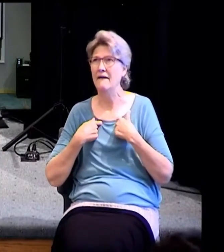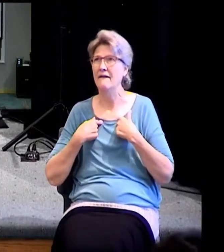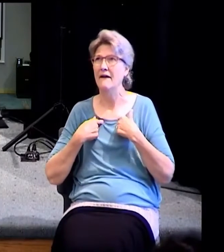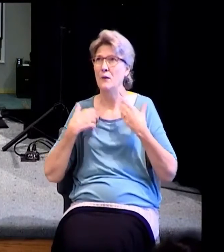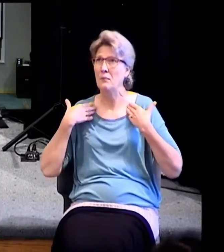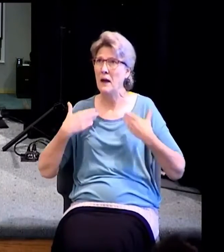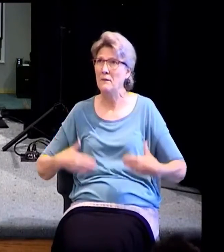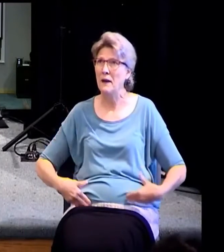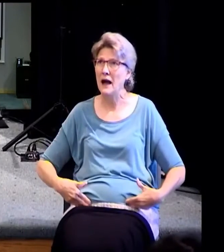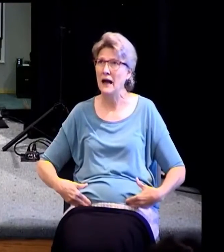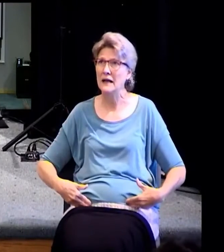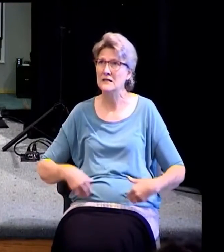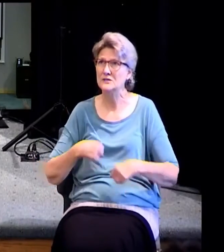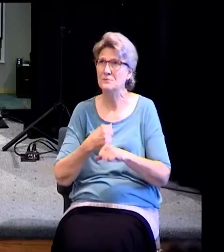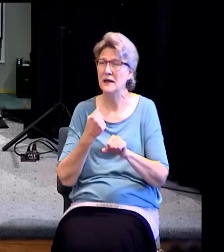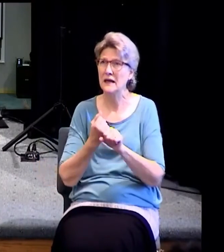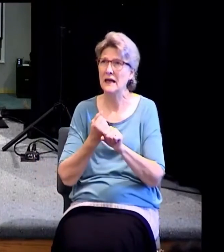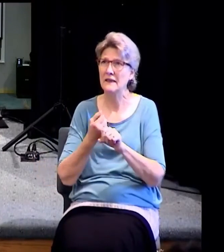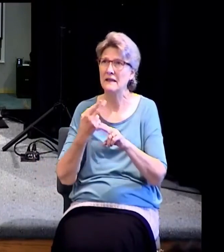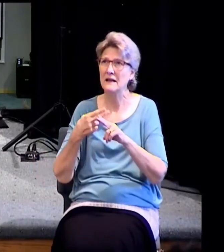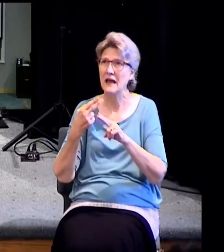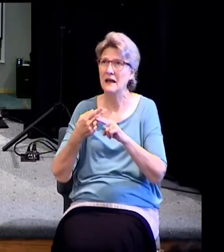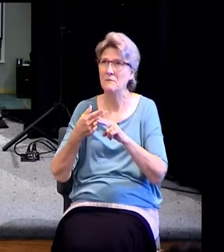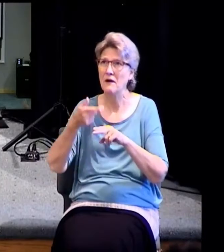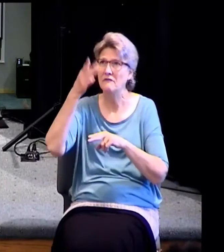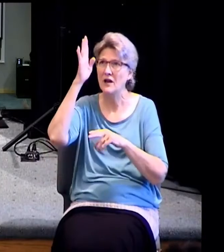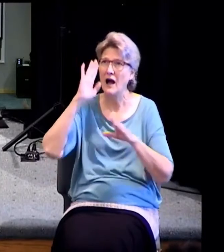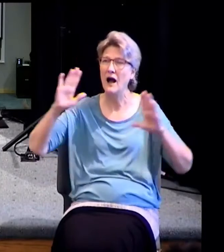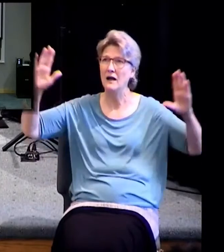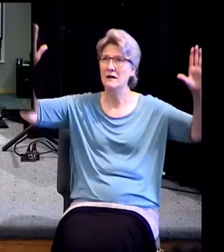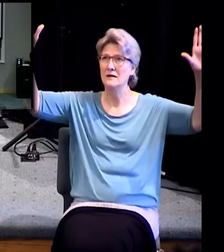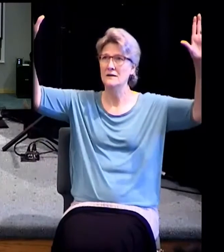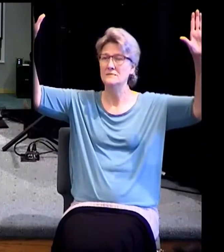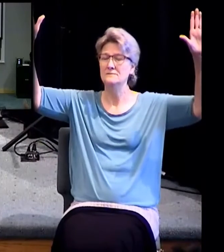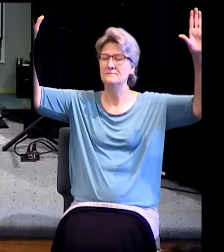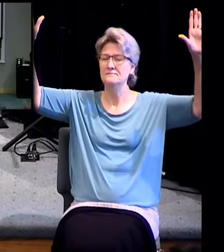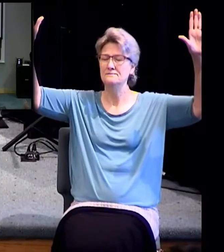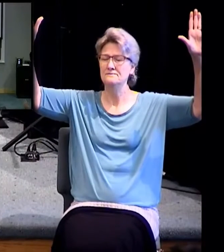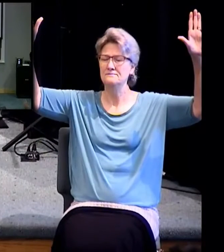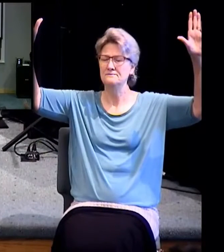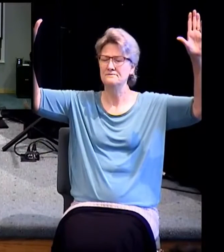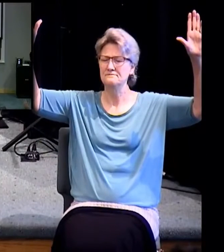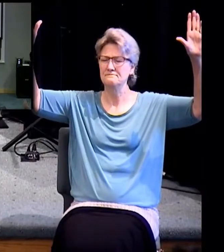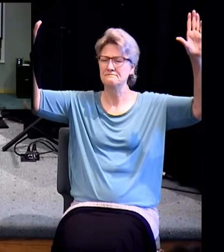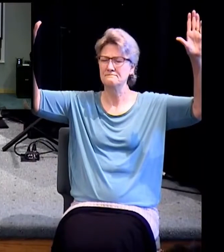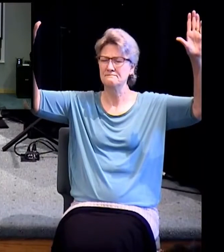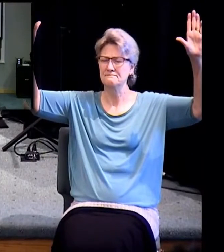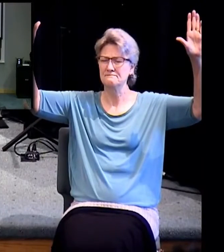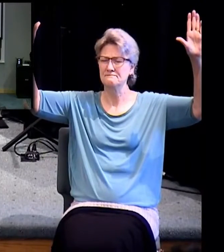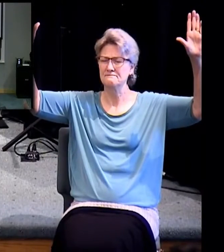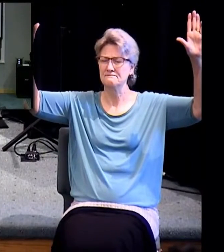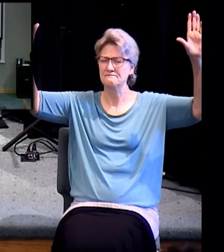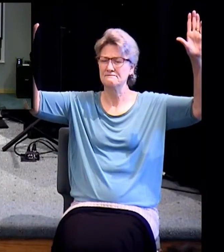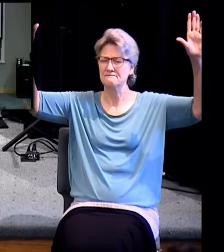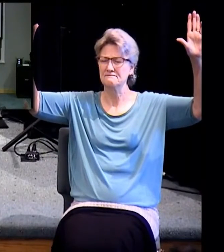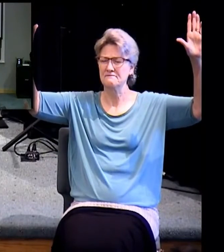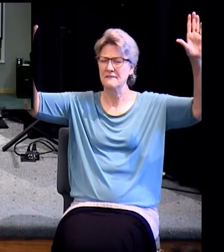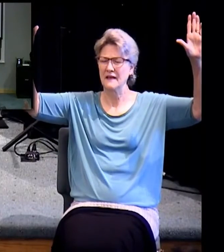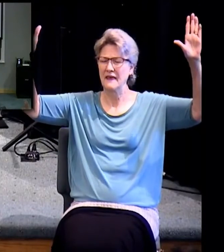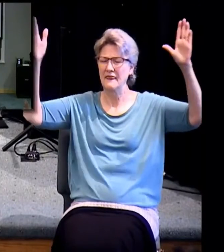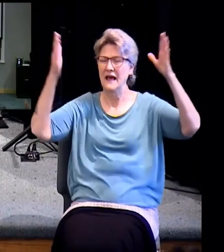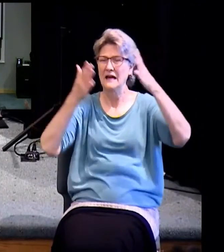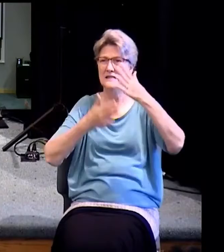physically and willingly am forming the name of God, which takes